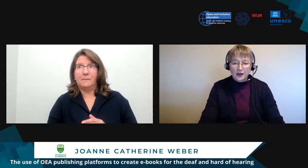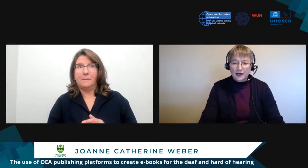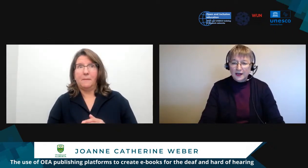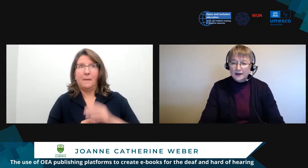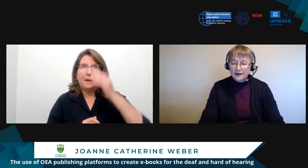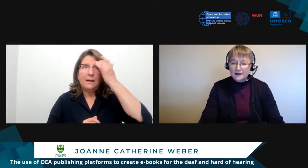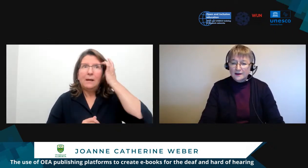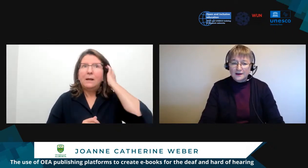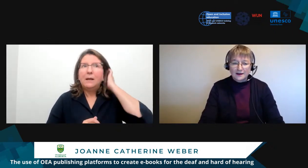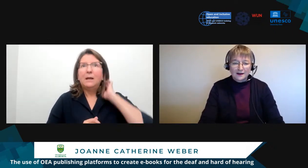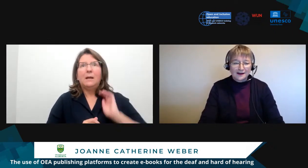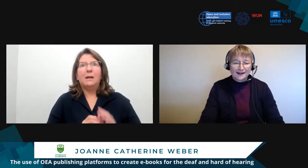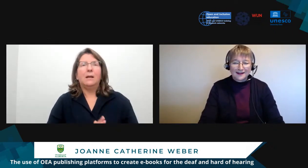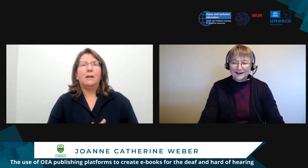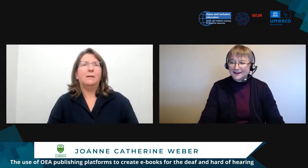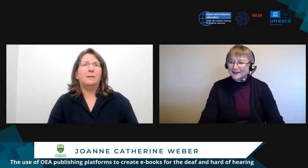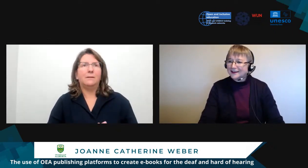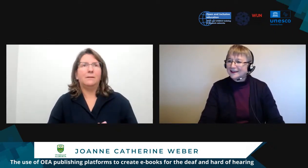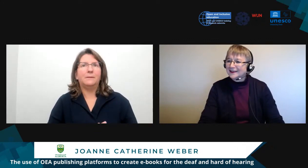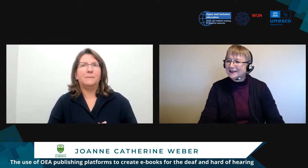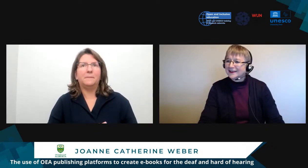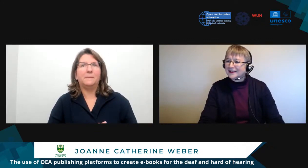Should I try again?